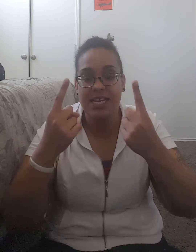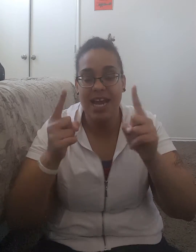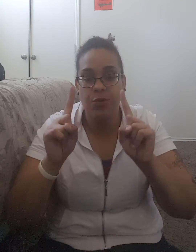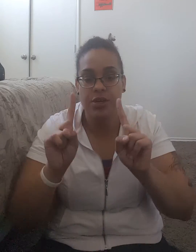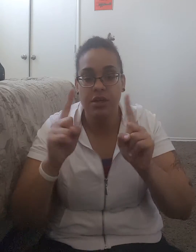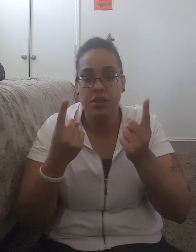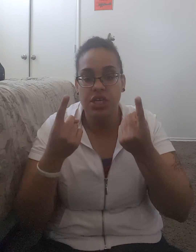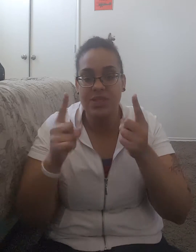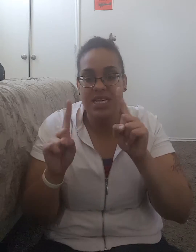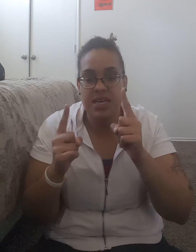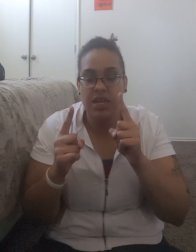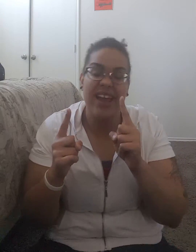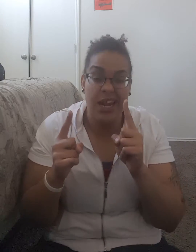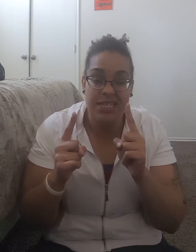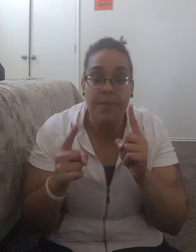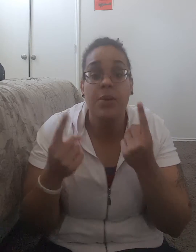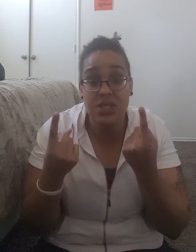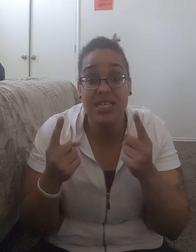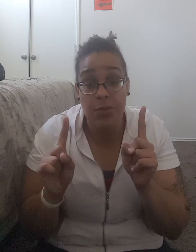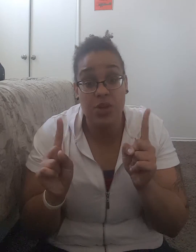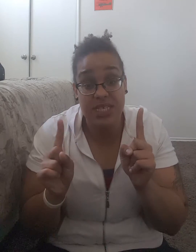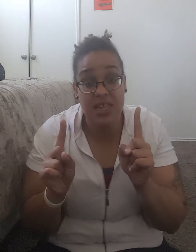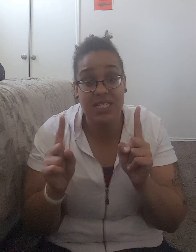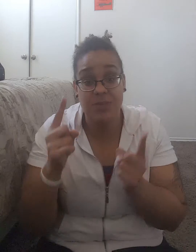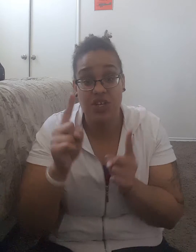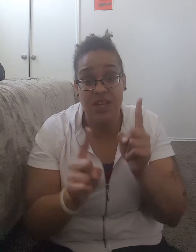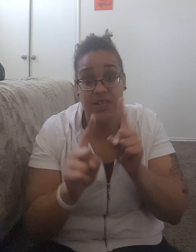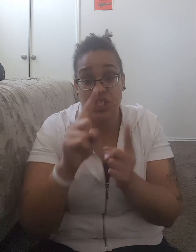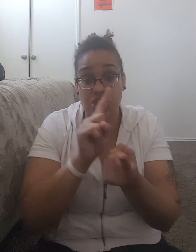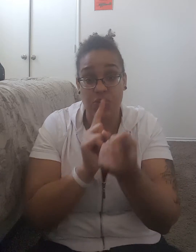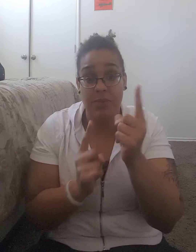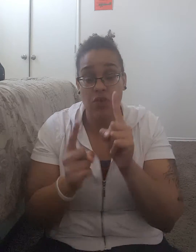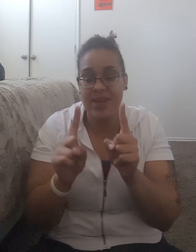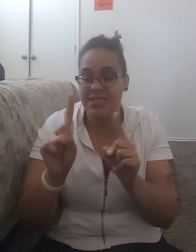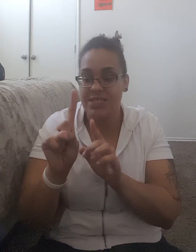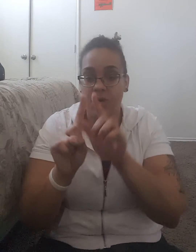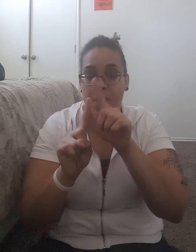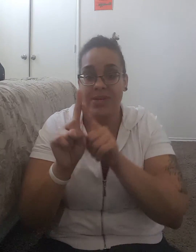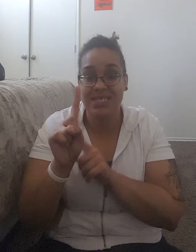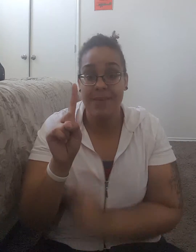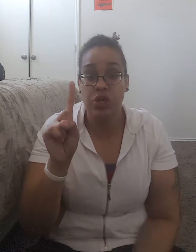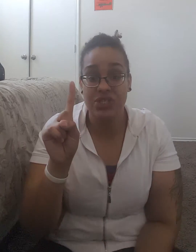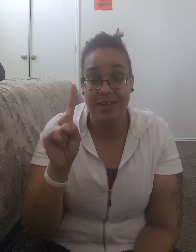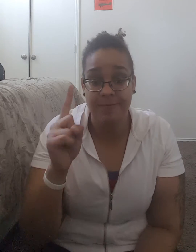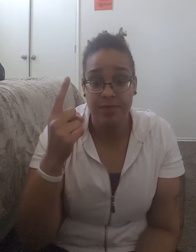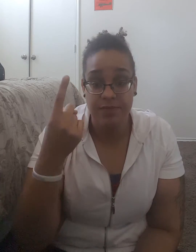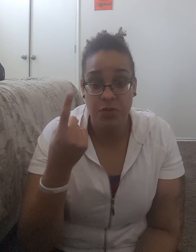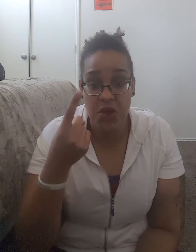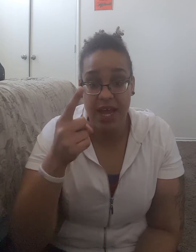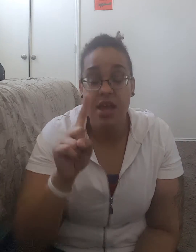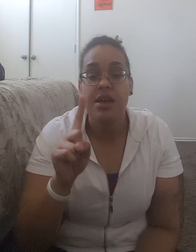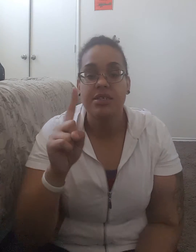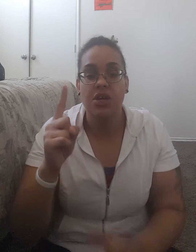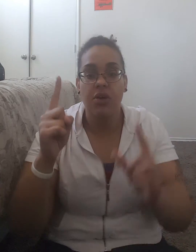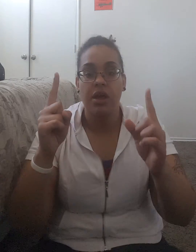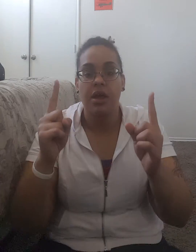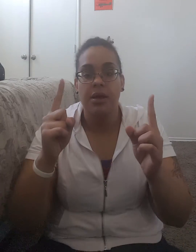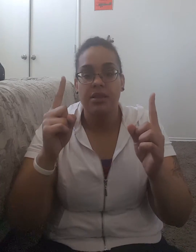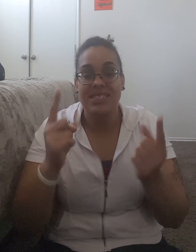anytime where you see that, not anytime, most of the time when you see this, especially if it's just doing movement, this represents a person, okay? So the sign